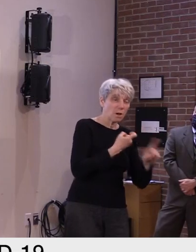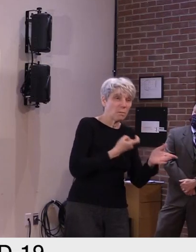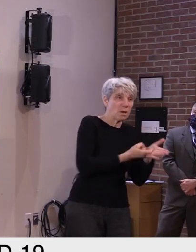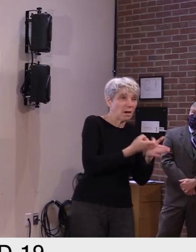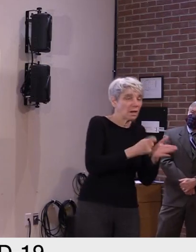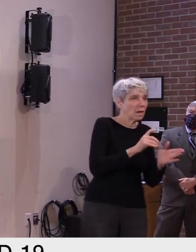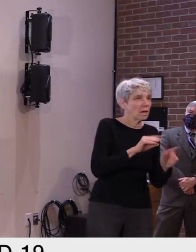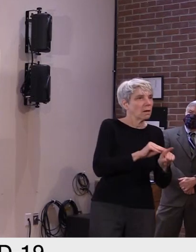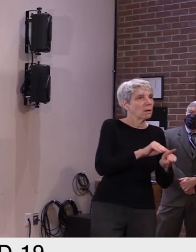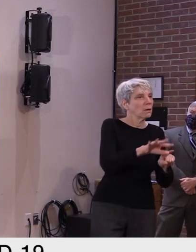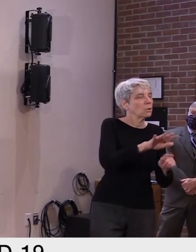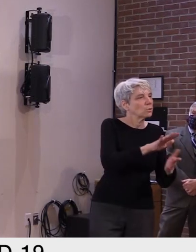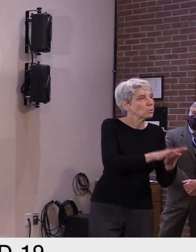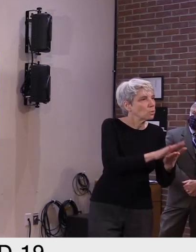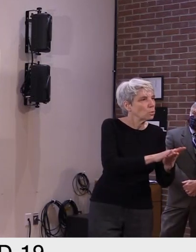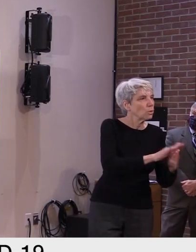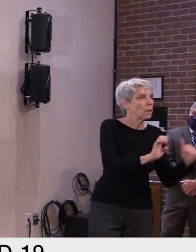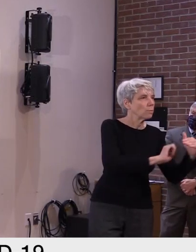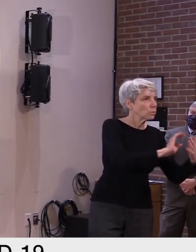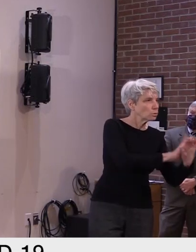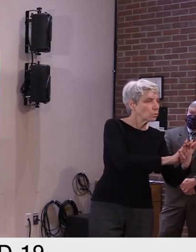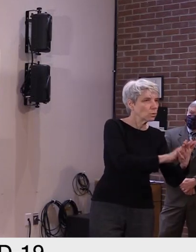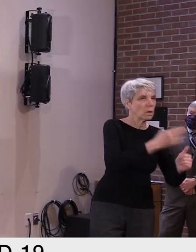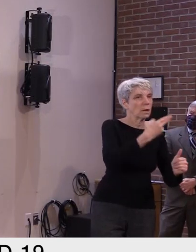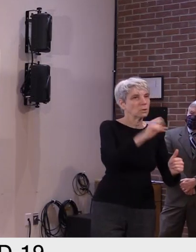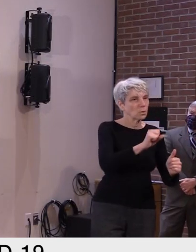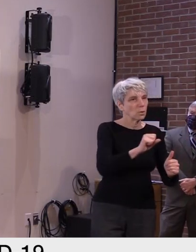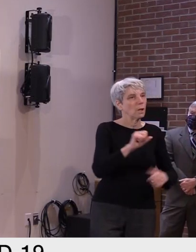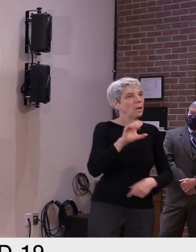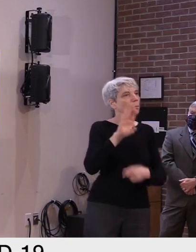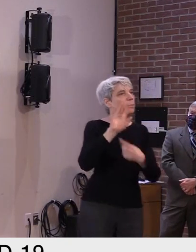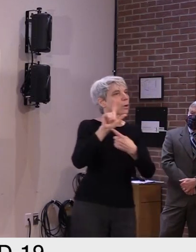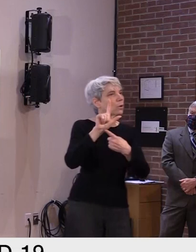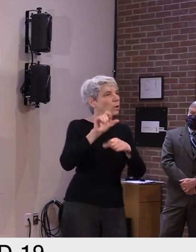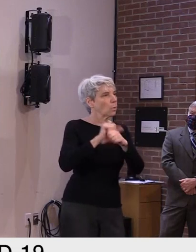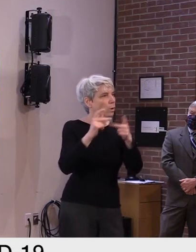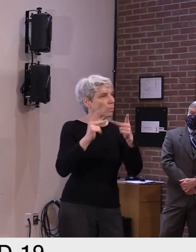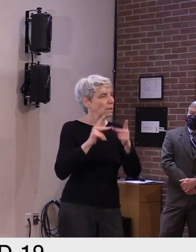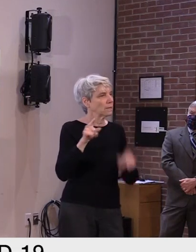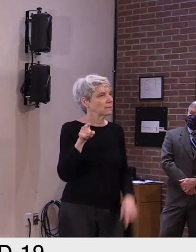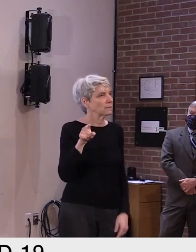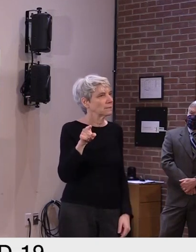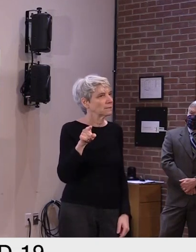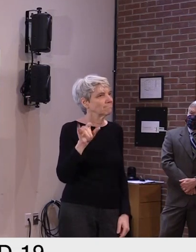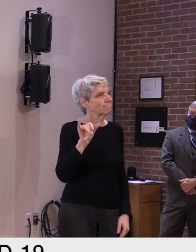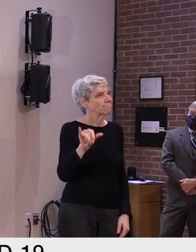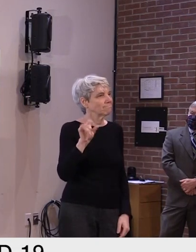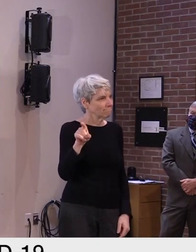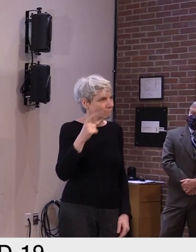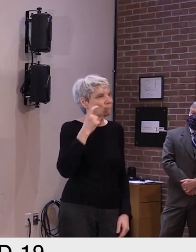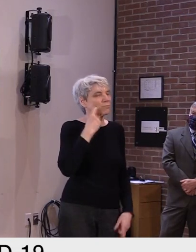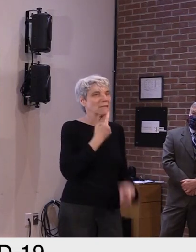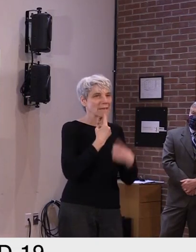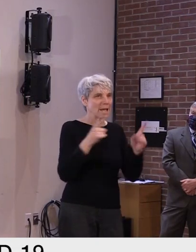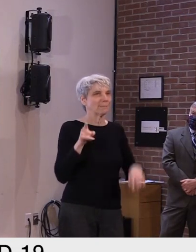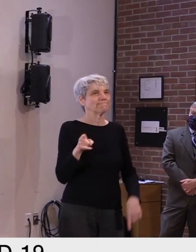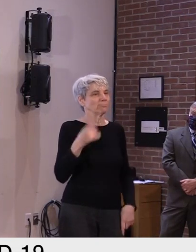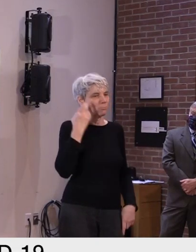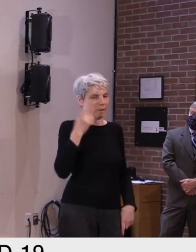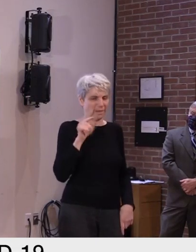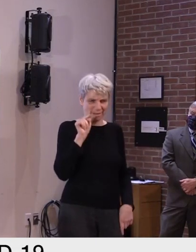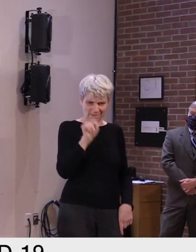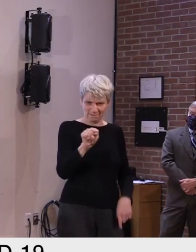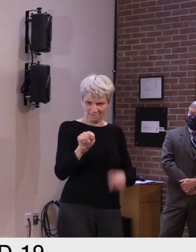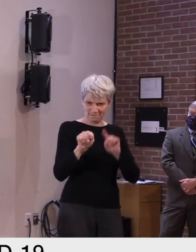a government work site in Burlington who on their own came out with a public announcement about the impacts